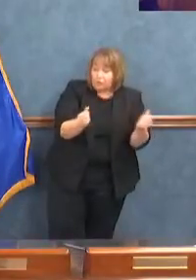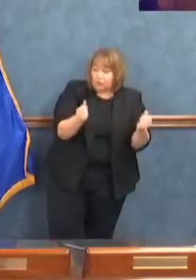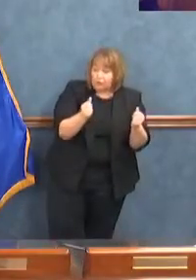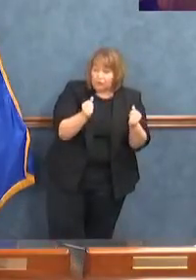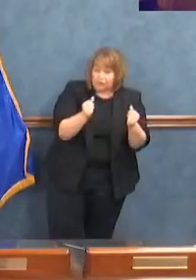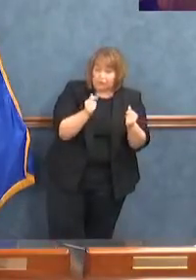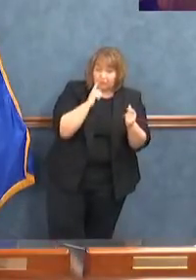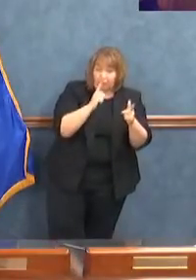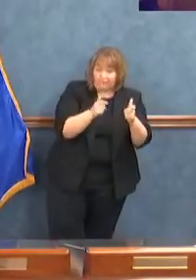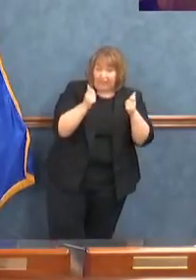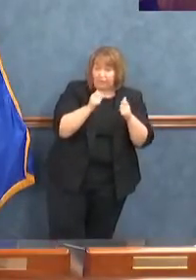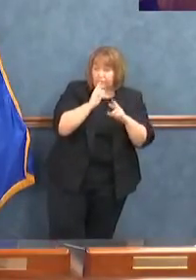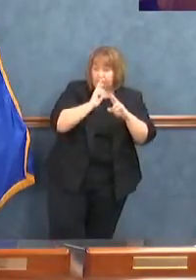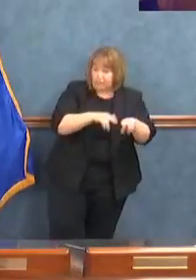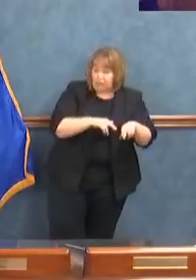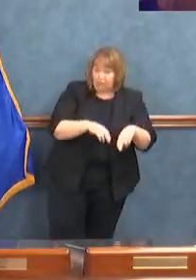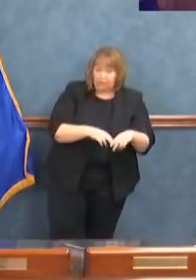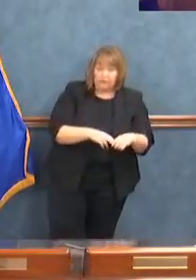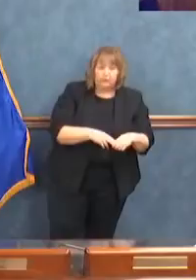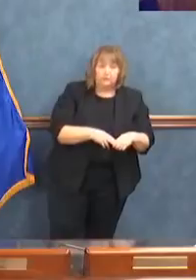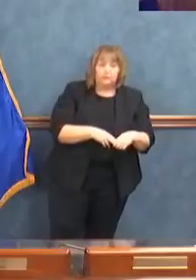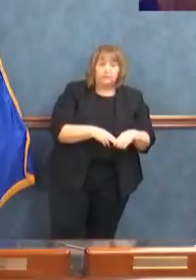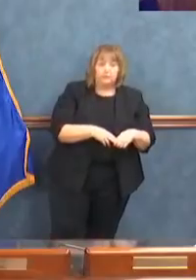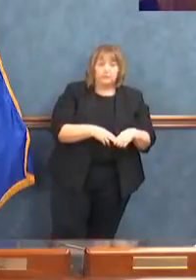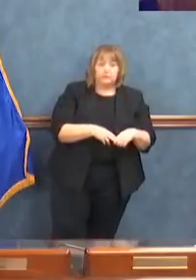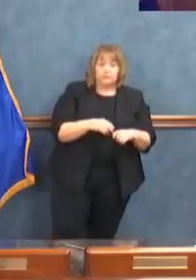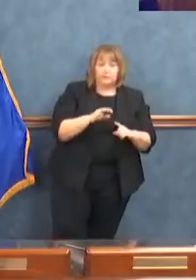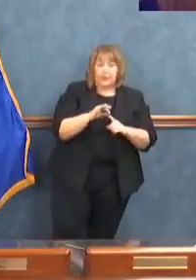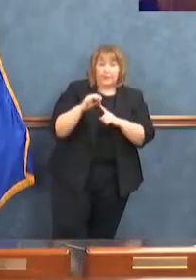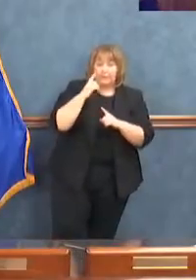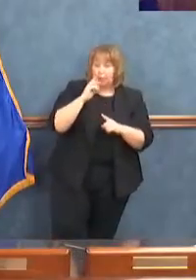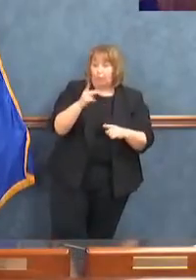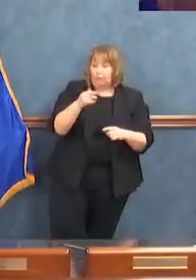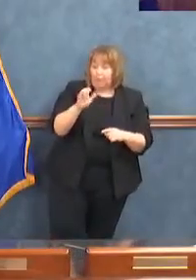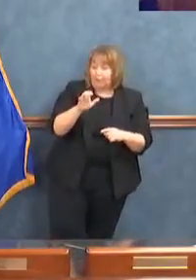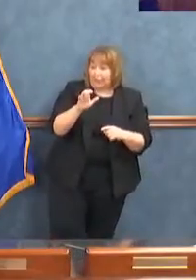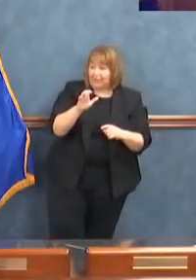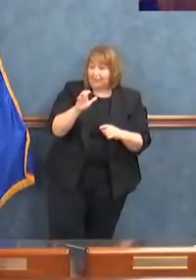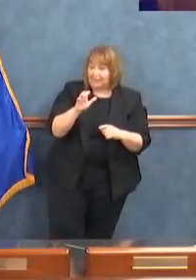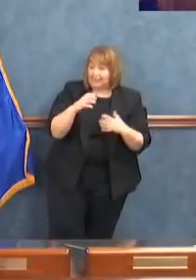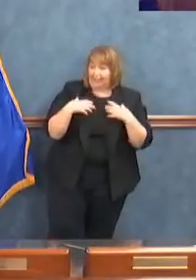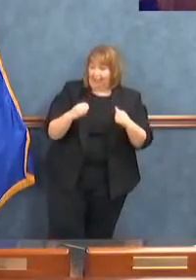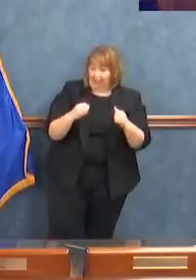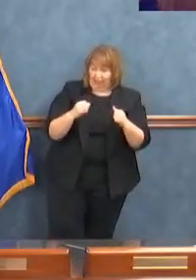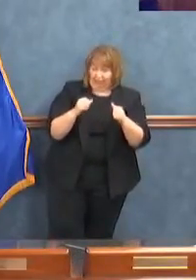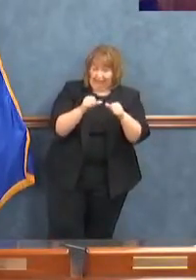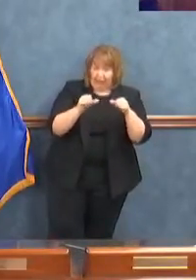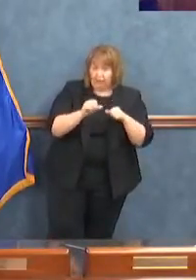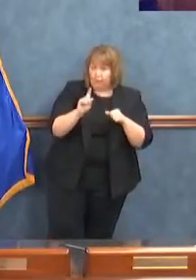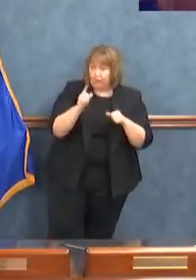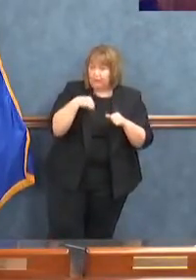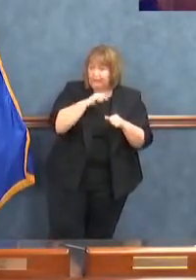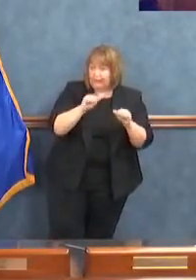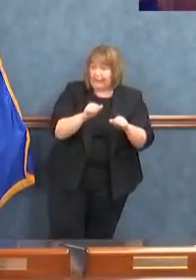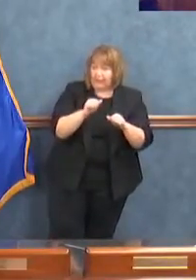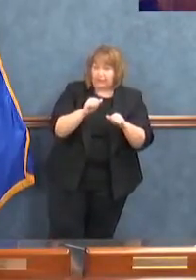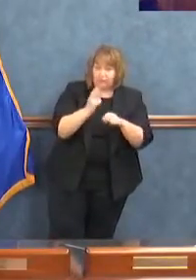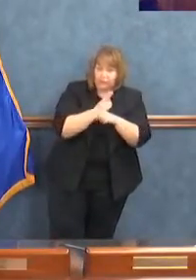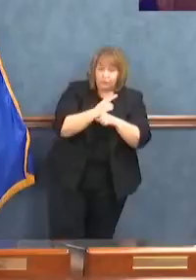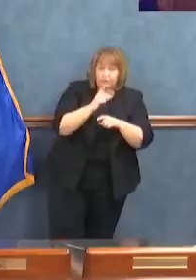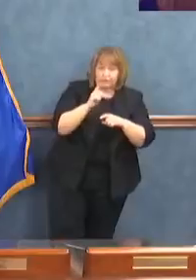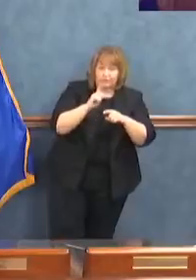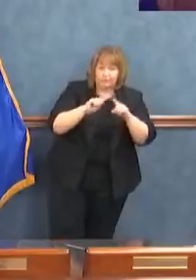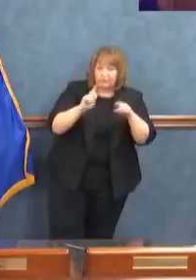that, especially at public institutions where we can use different kinds of testing there, as well